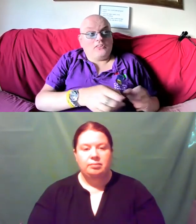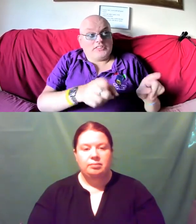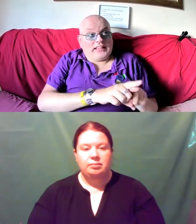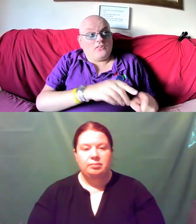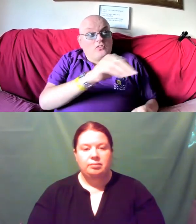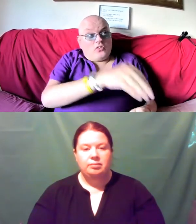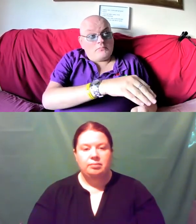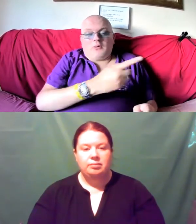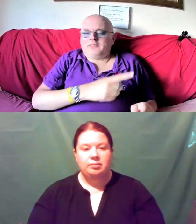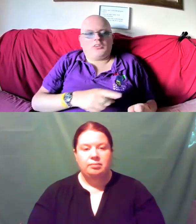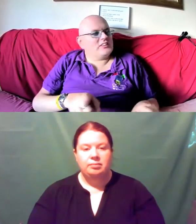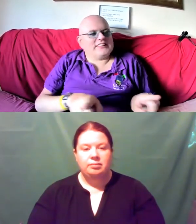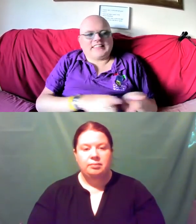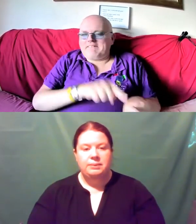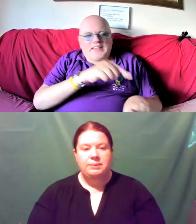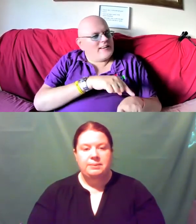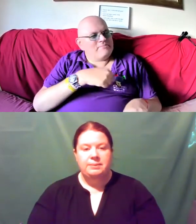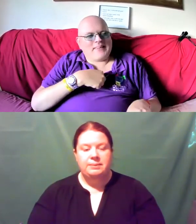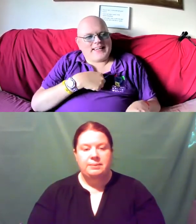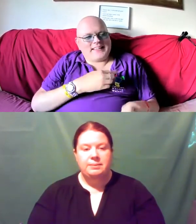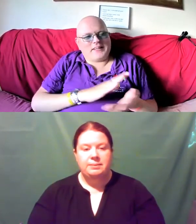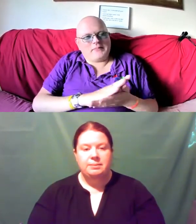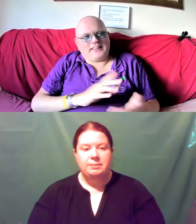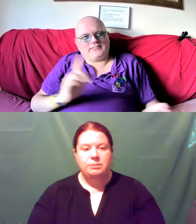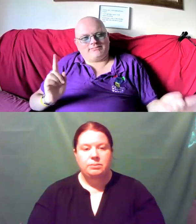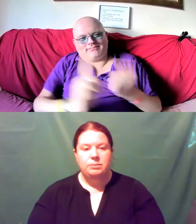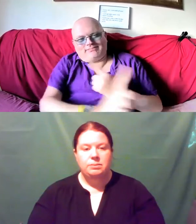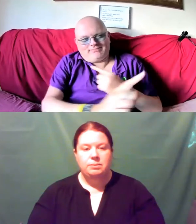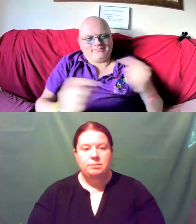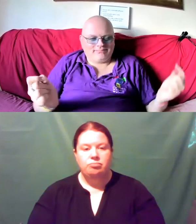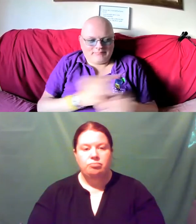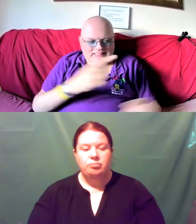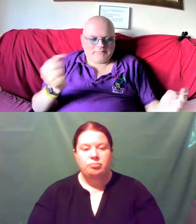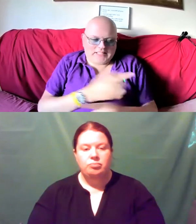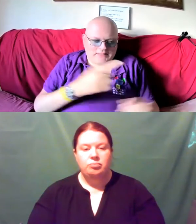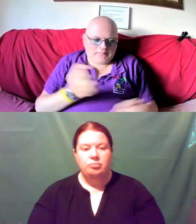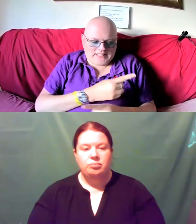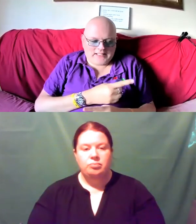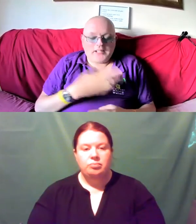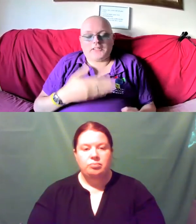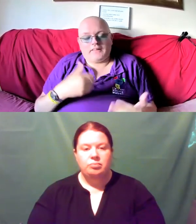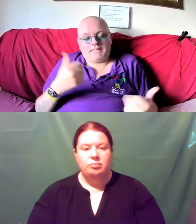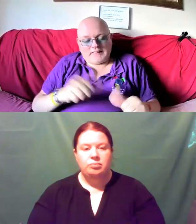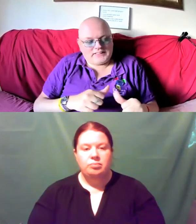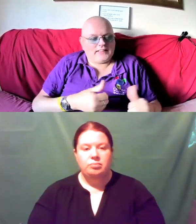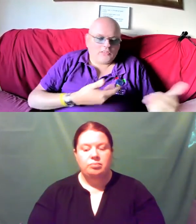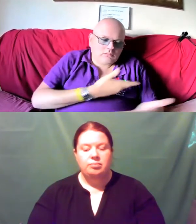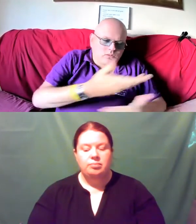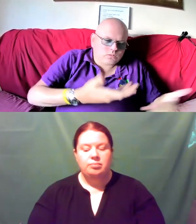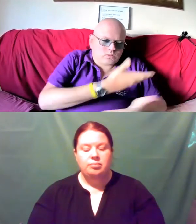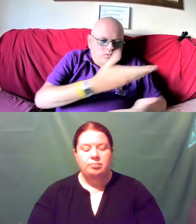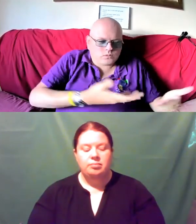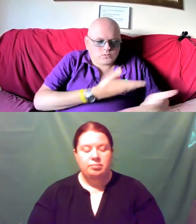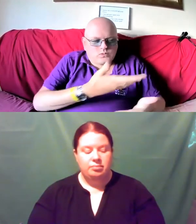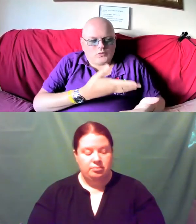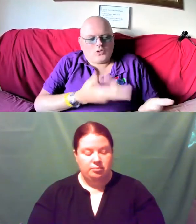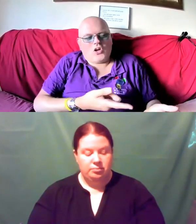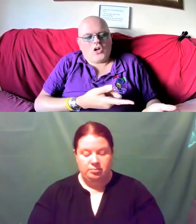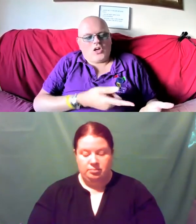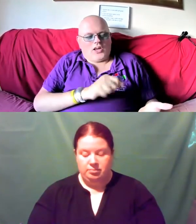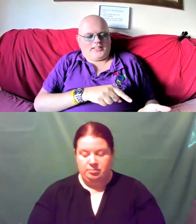collided. And we just got chatting and we talked about how we both liked walking. And then I noticed that we were